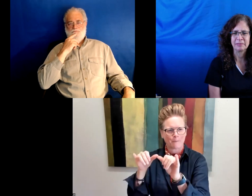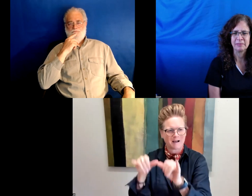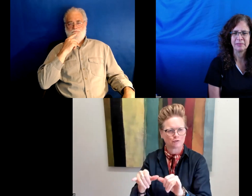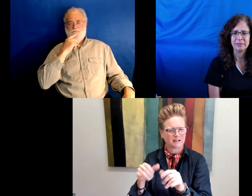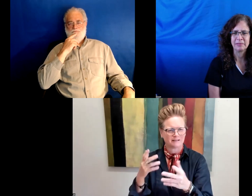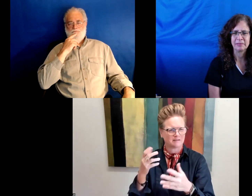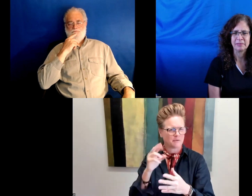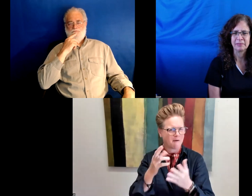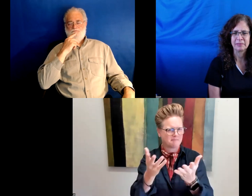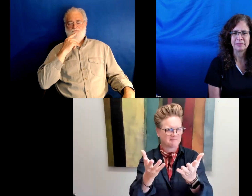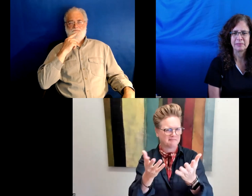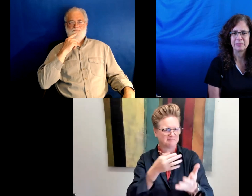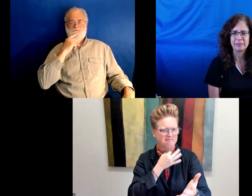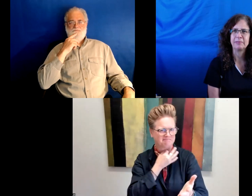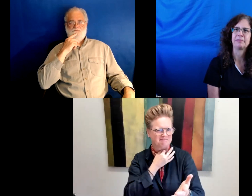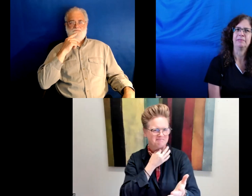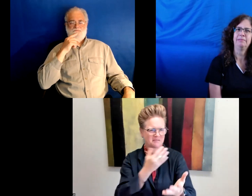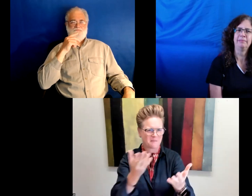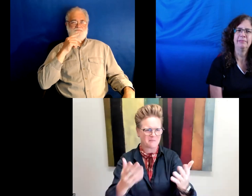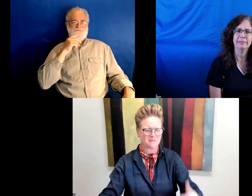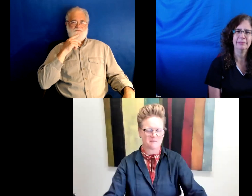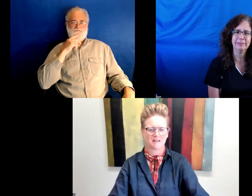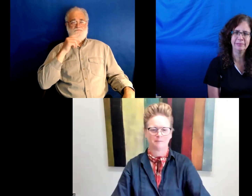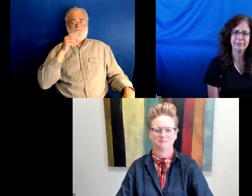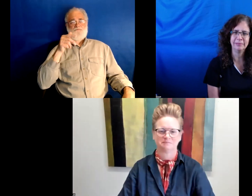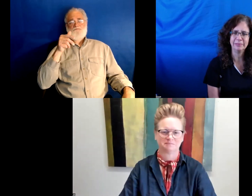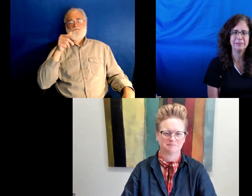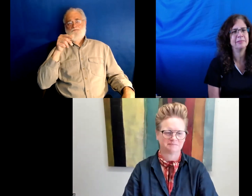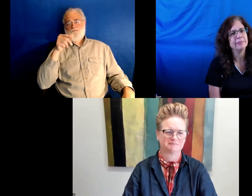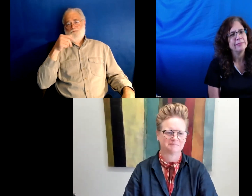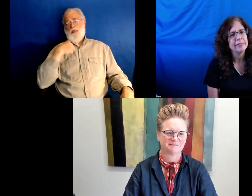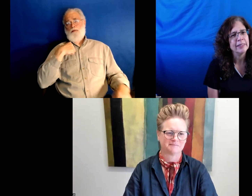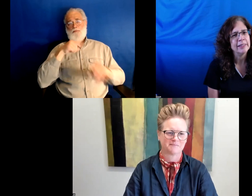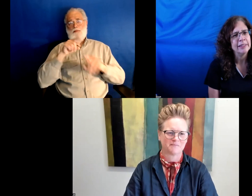focusing on math and tracking math and measurements?